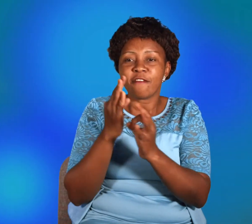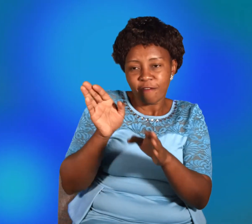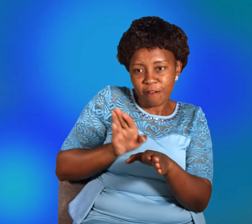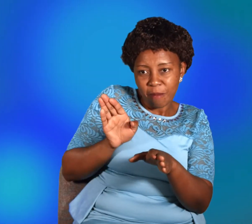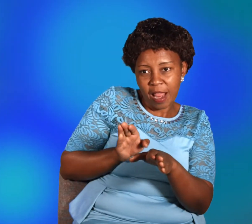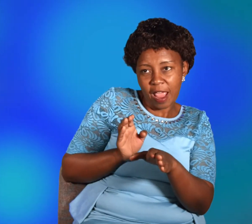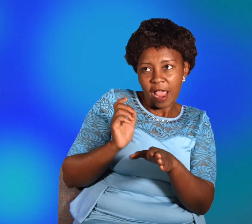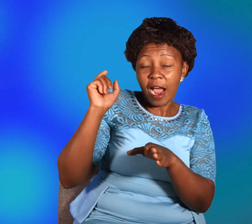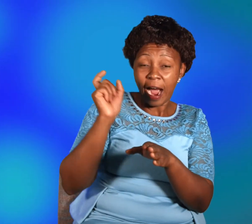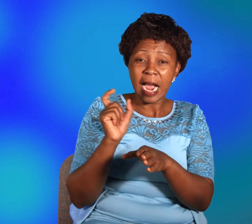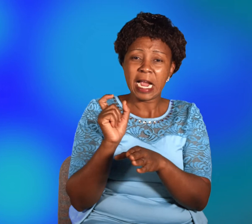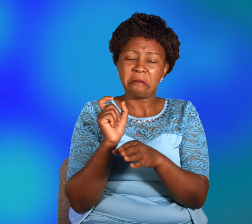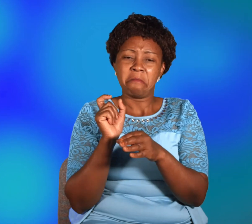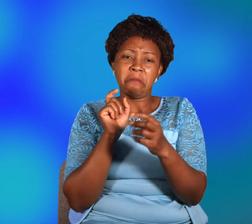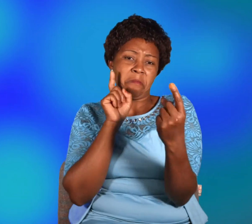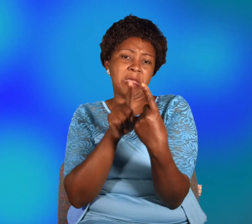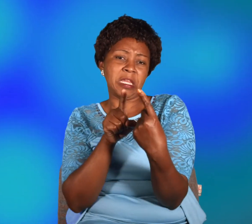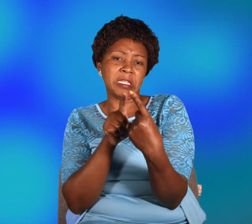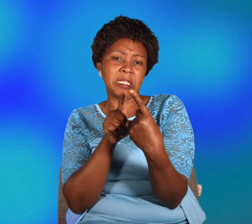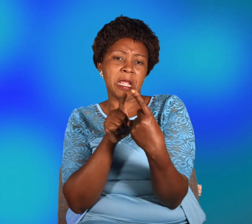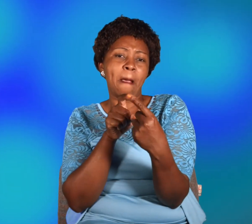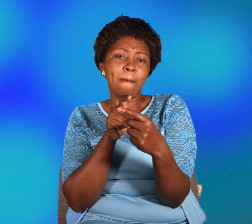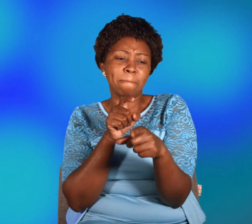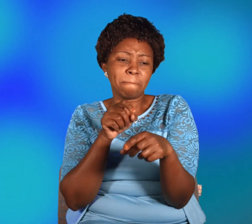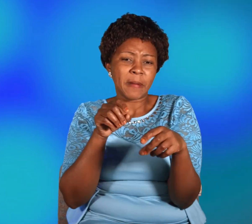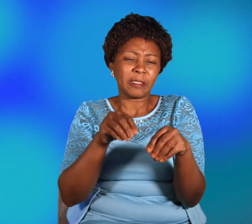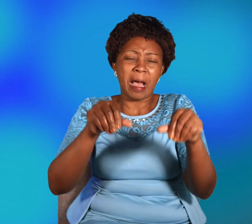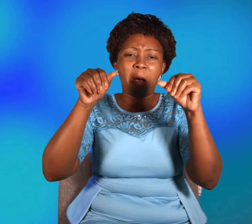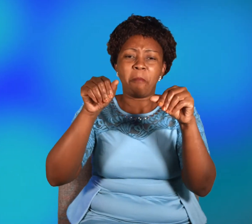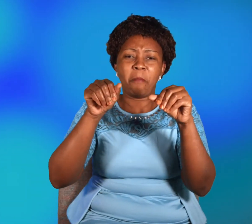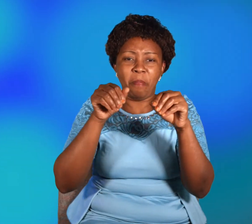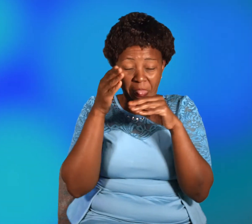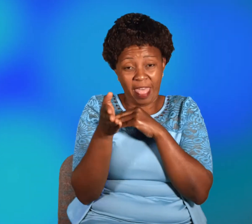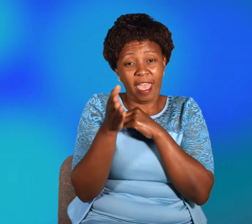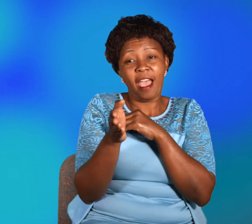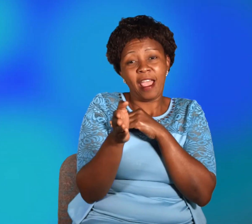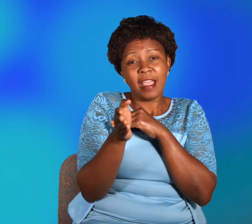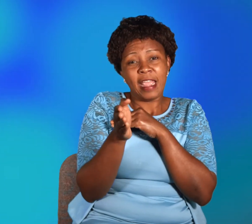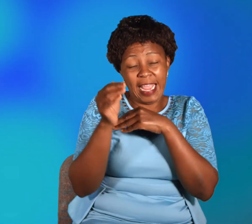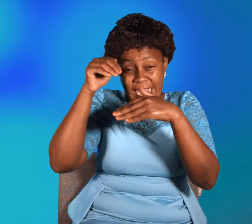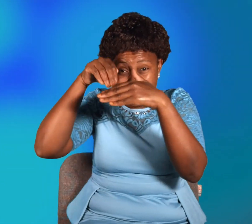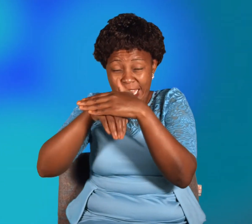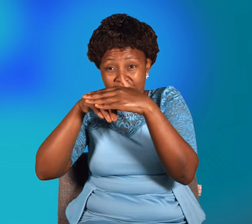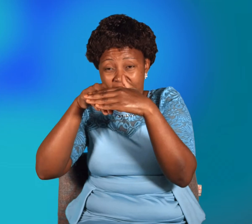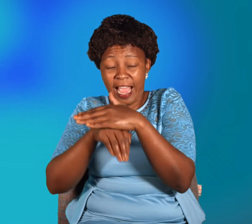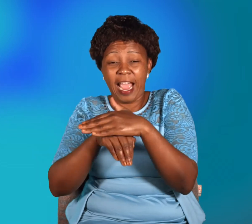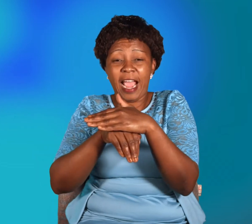If the egg does not come into contact with the male sperm and get fertilized, the